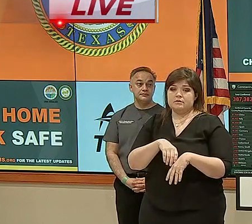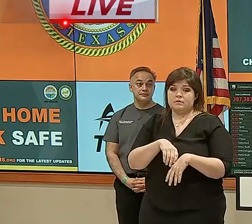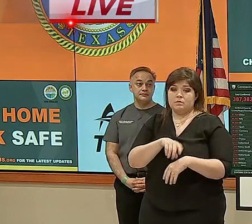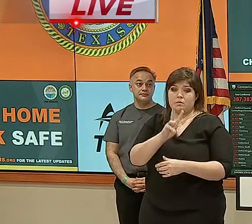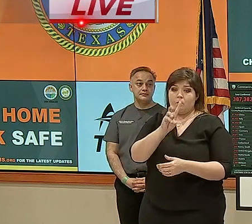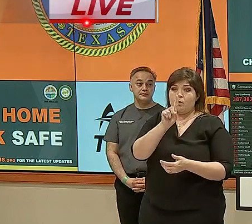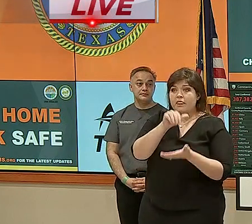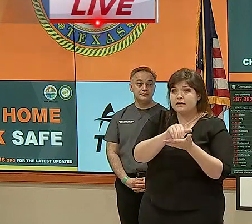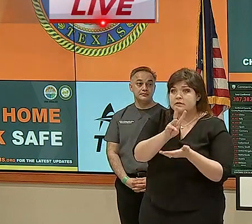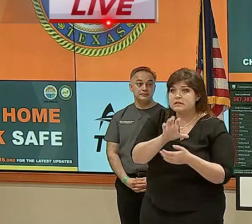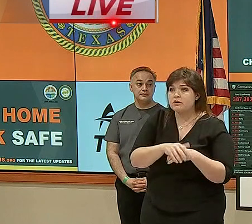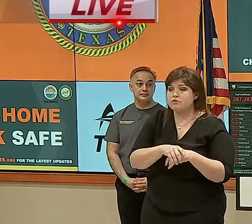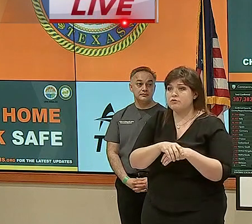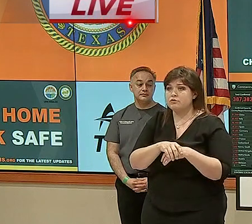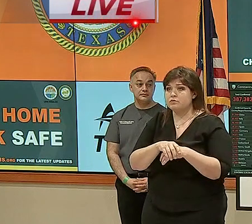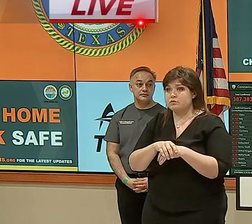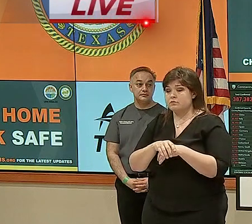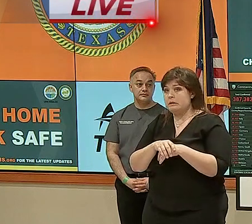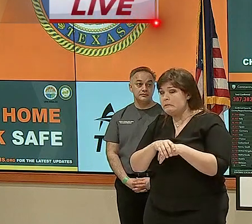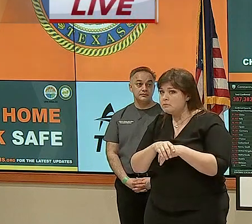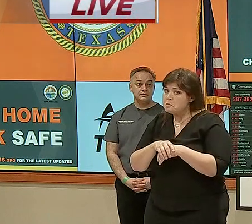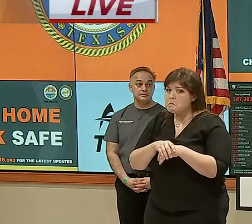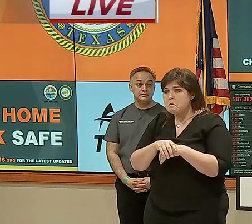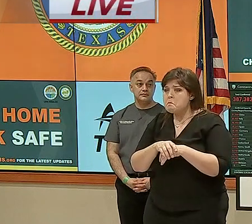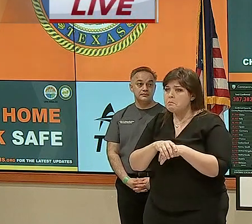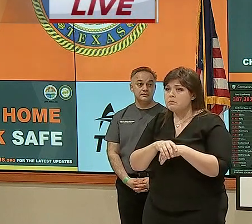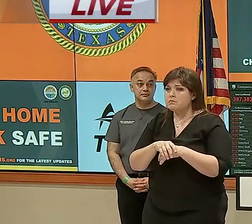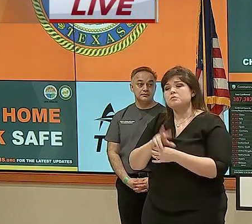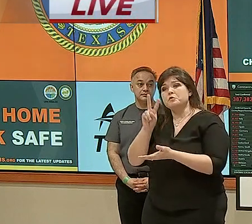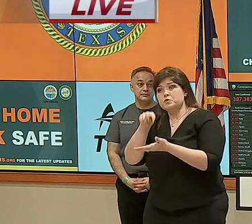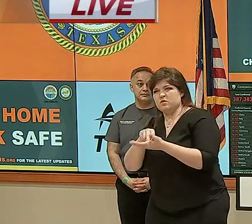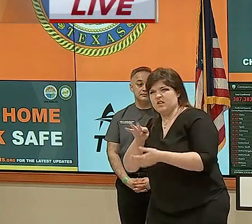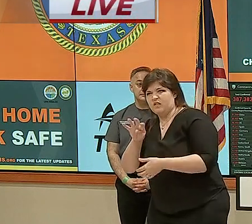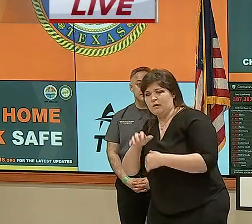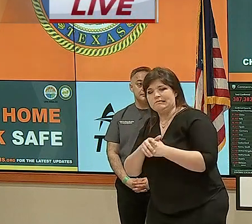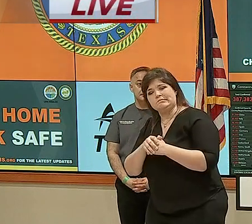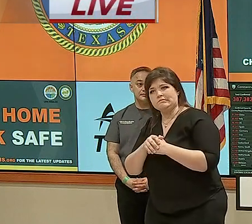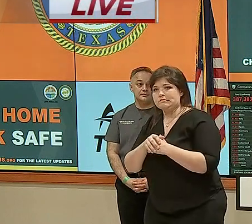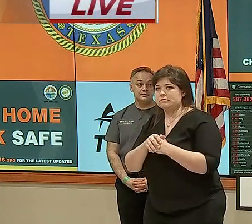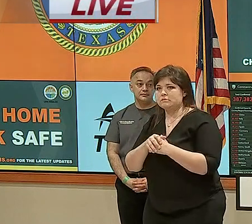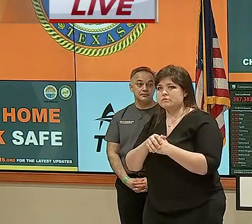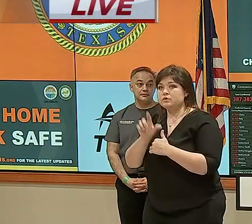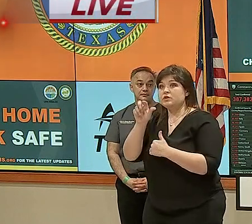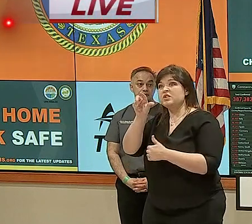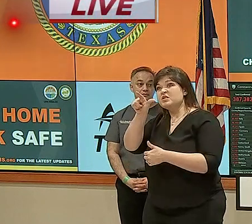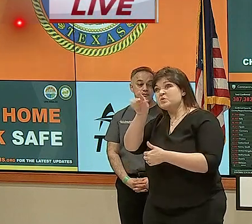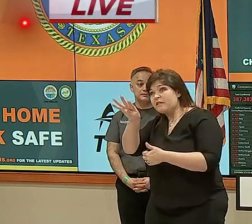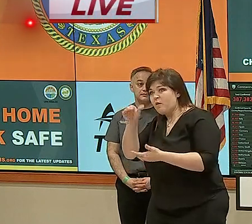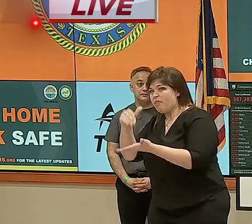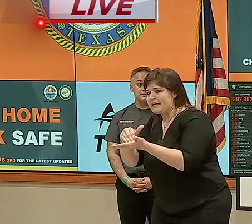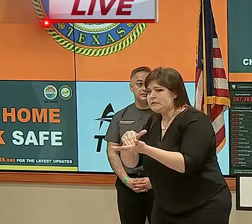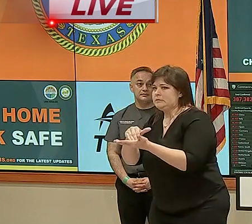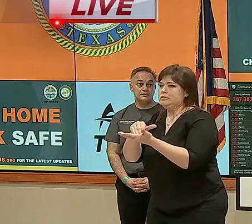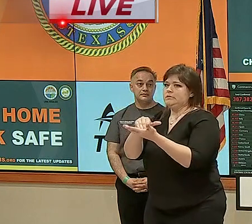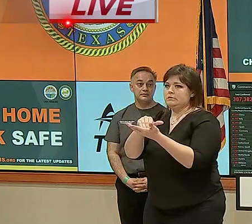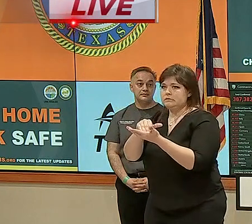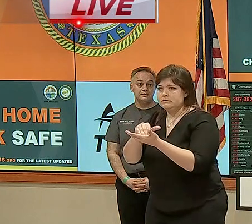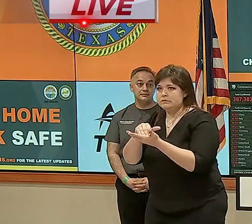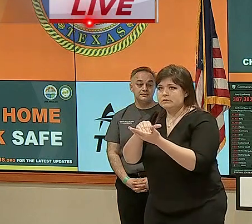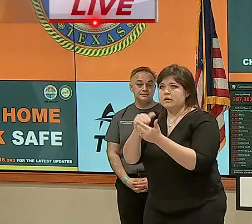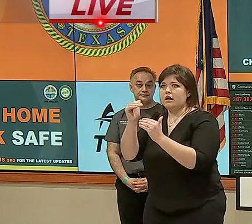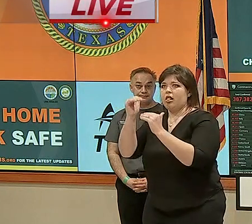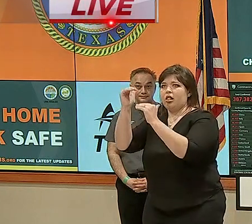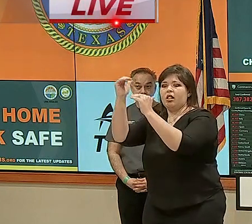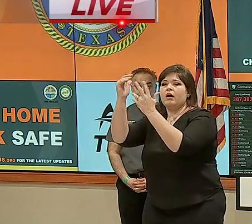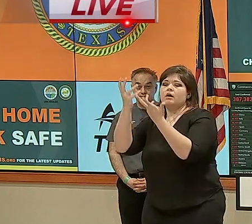240,000, and the total number of cases that are going to arrive at our hospital because they need hospital care or critical care in terms